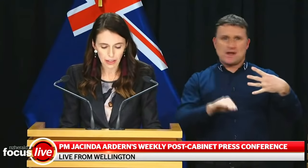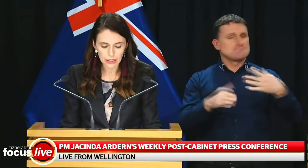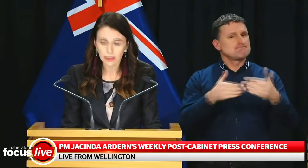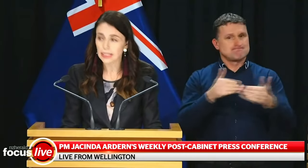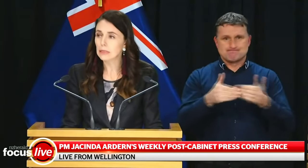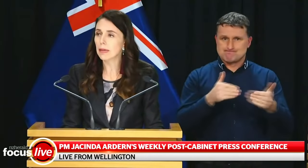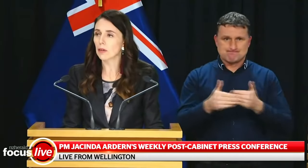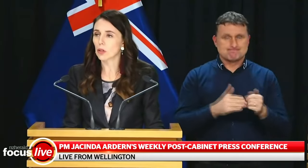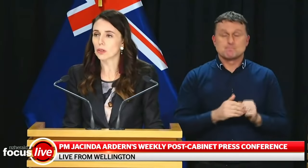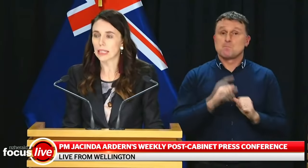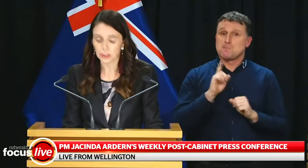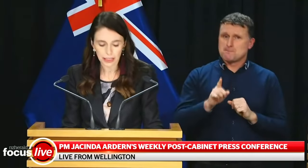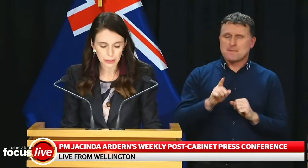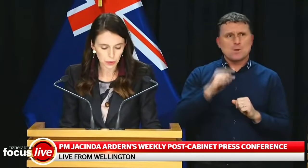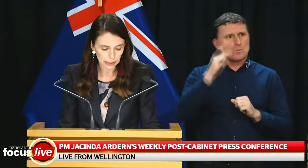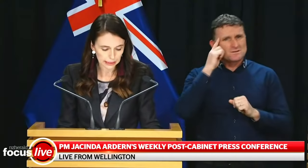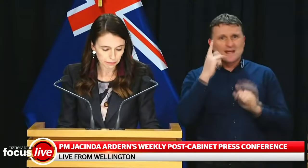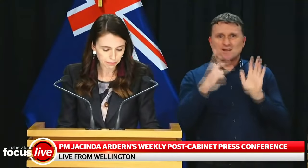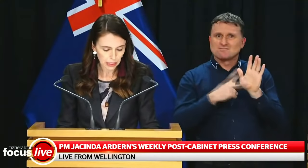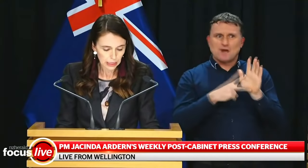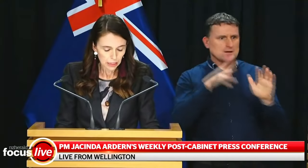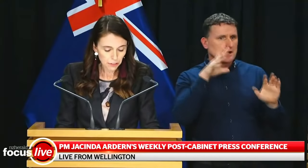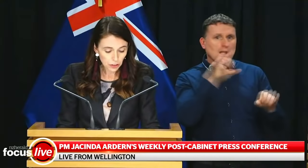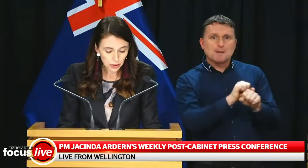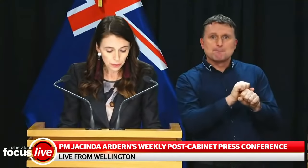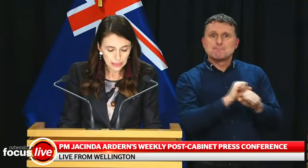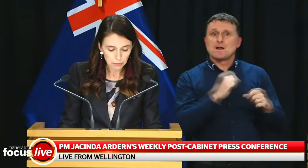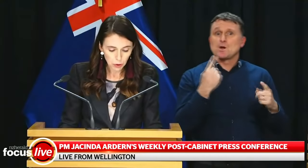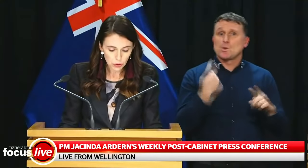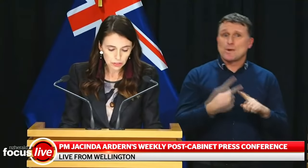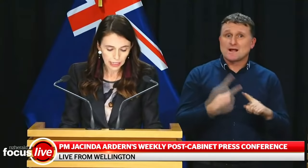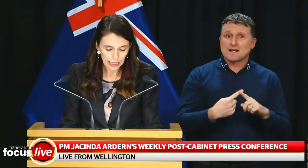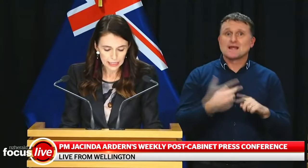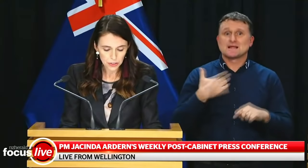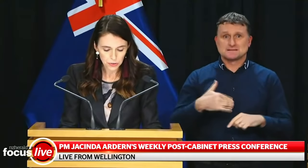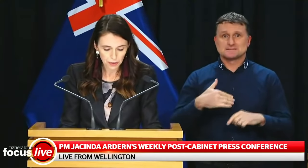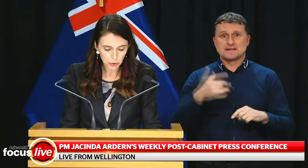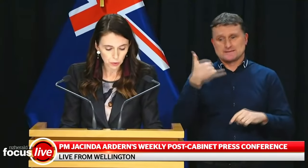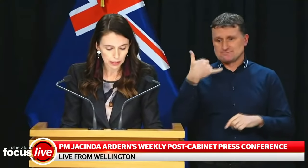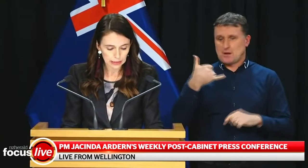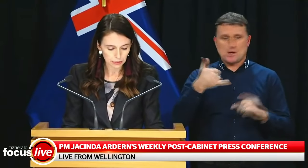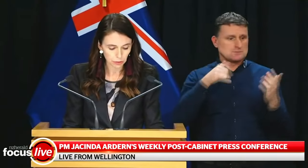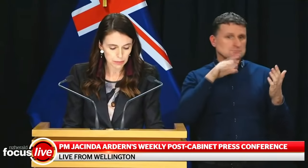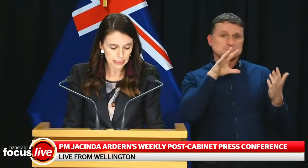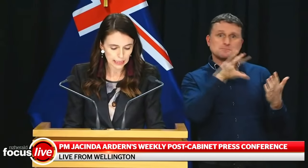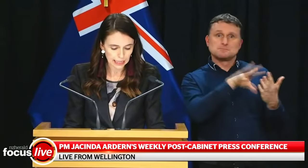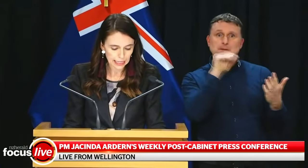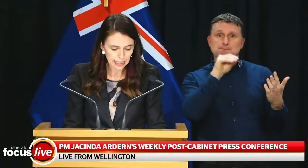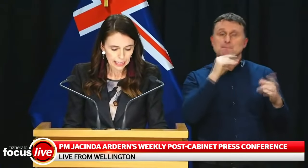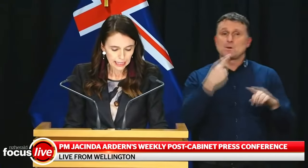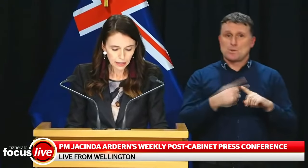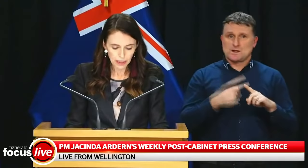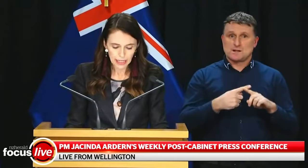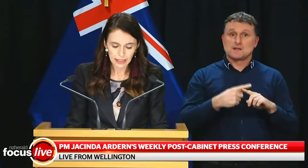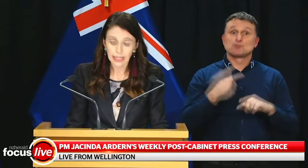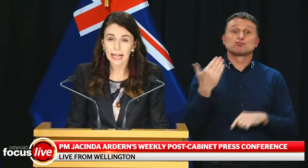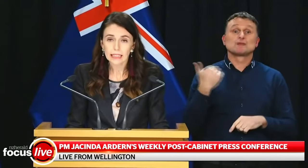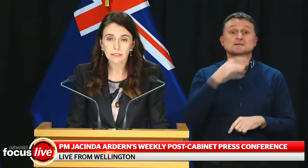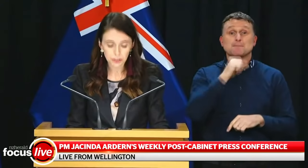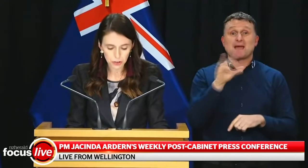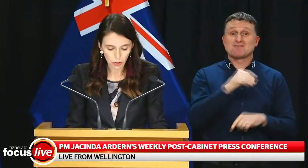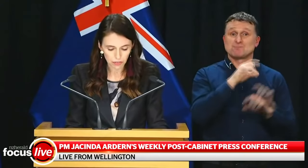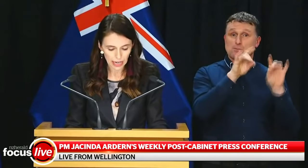the virus, we need to be able to contact trace quickly. If you look at the recent positive case who travelled to Wellington from Sydney, here we had